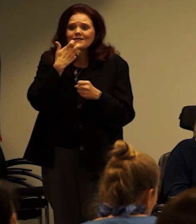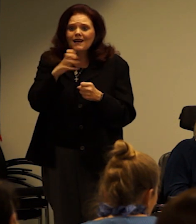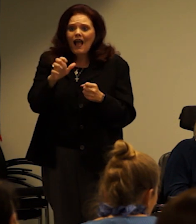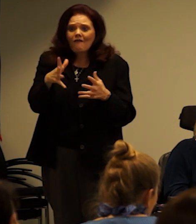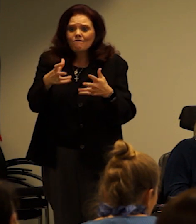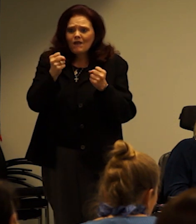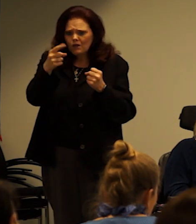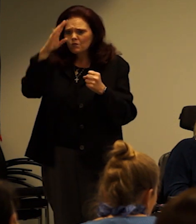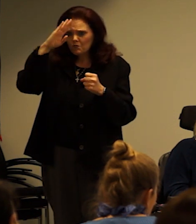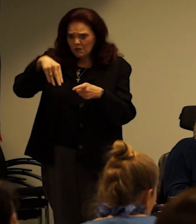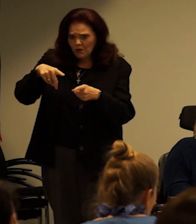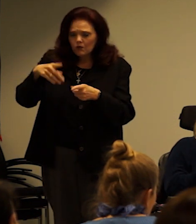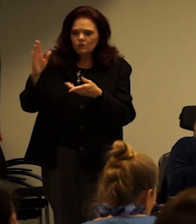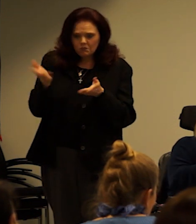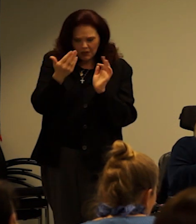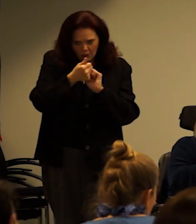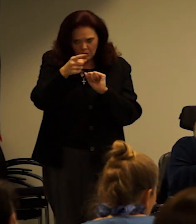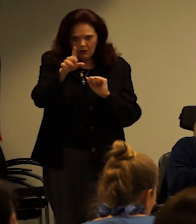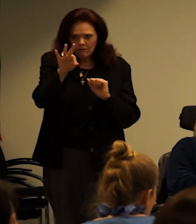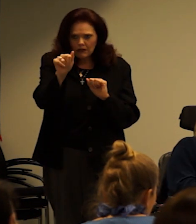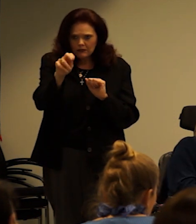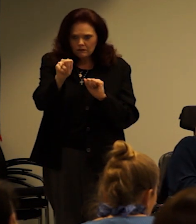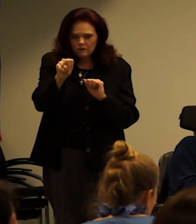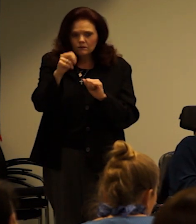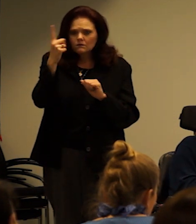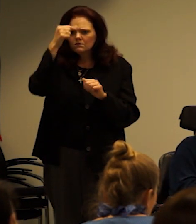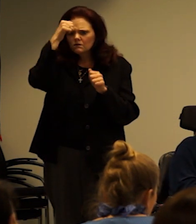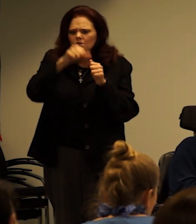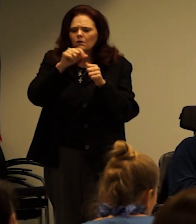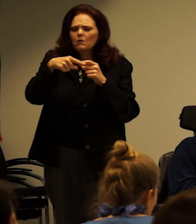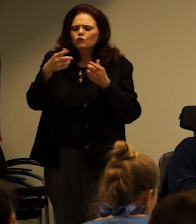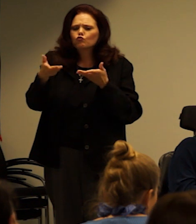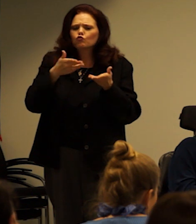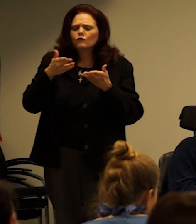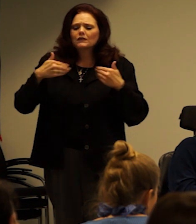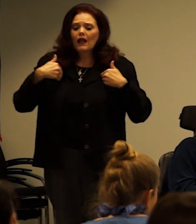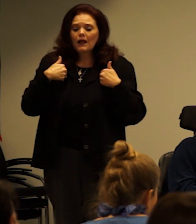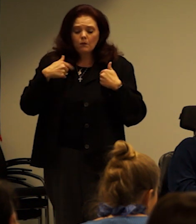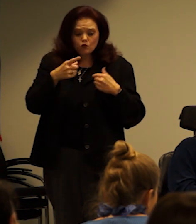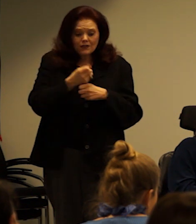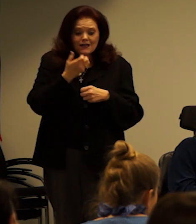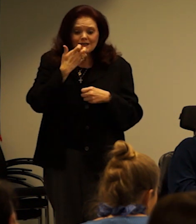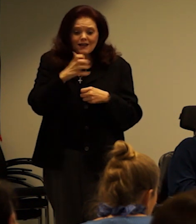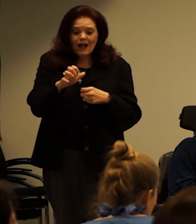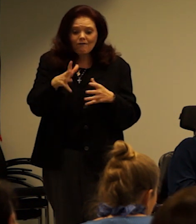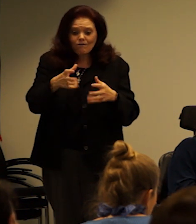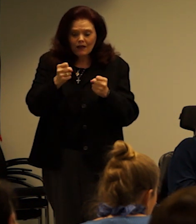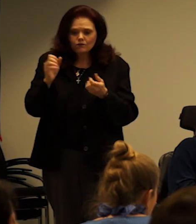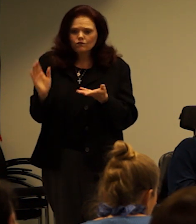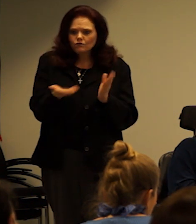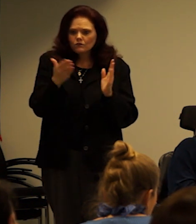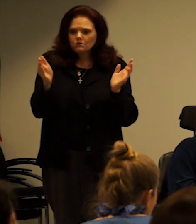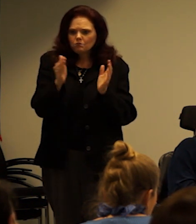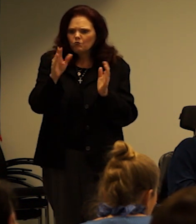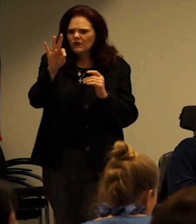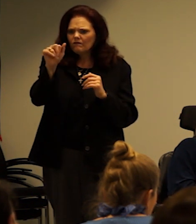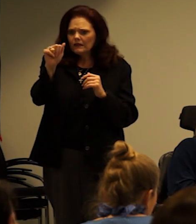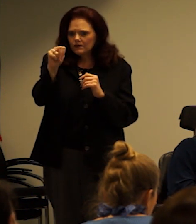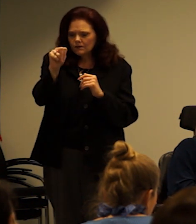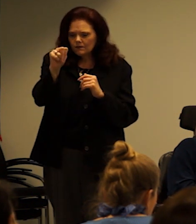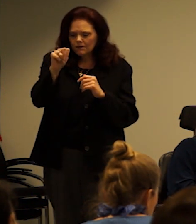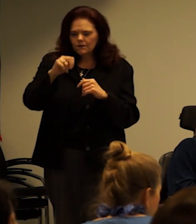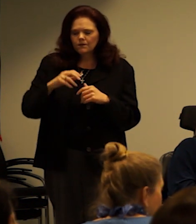fast. Something, that's something to remember about the service animals. If they get overheated fast, take a small personal fan with